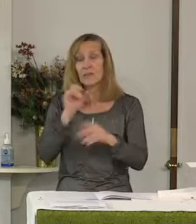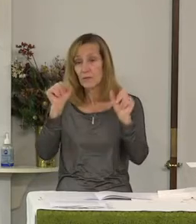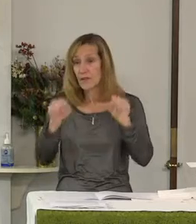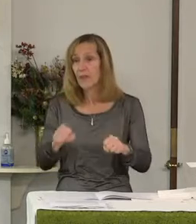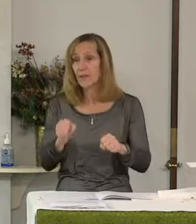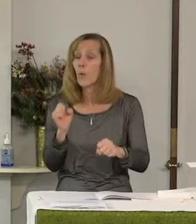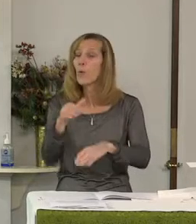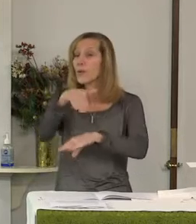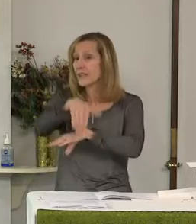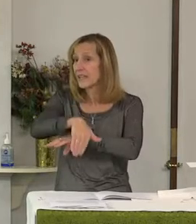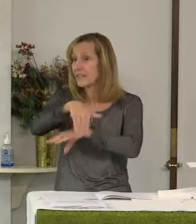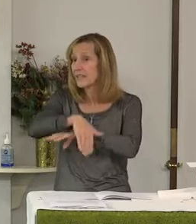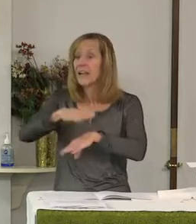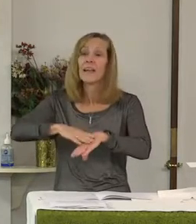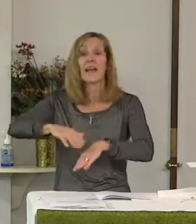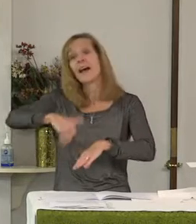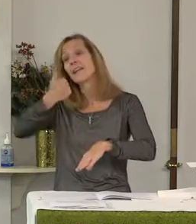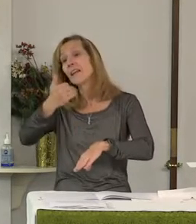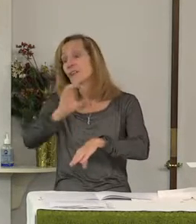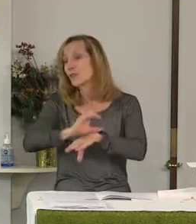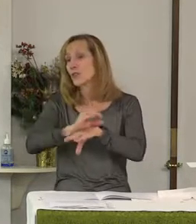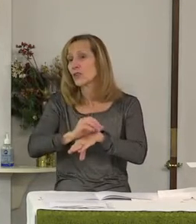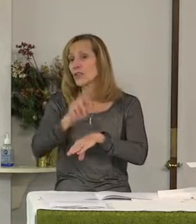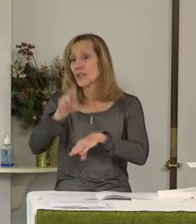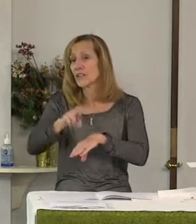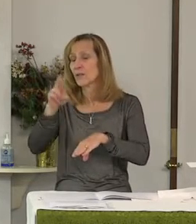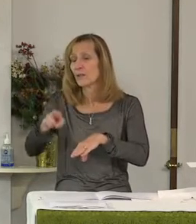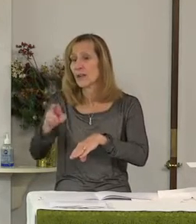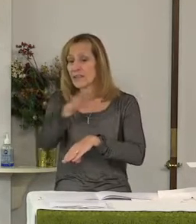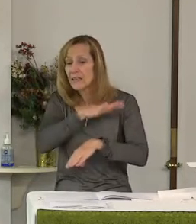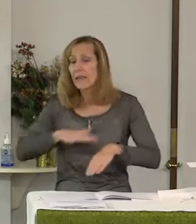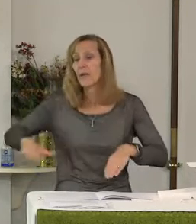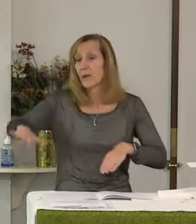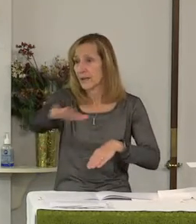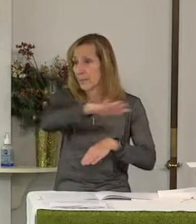perhaps in the evening at another congregation in the Reading Lutheran Parish.